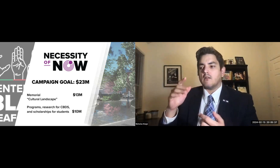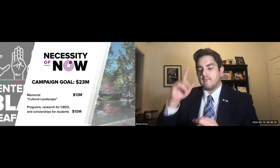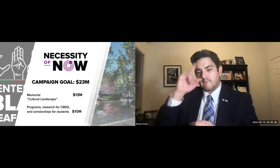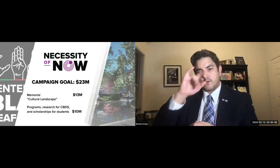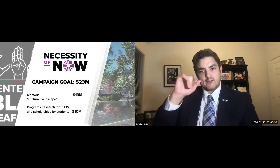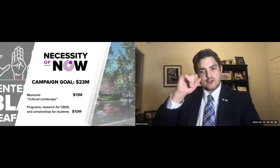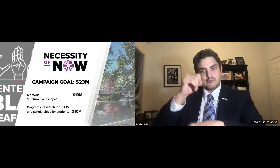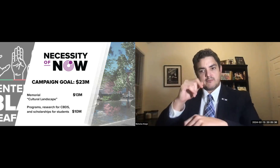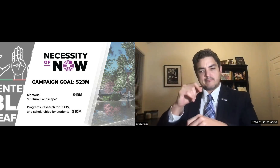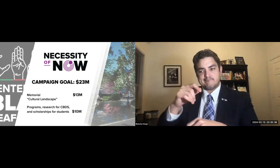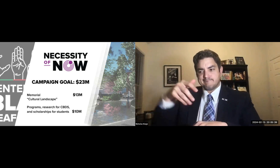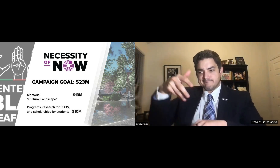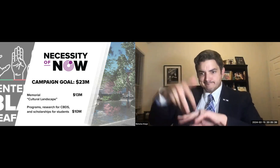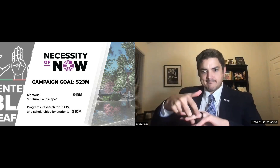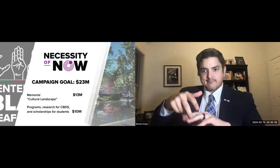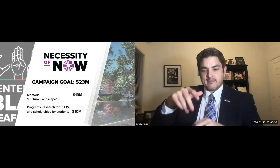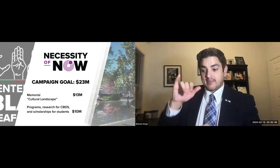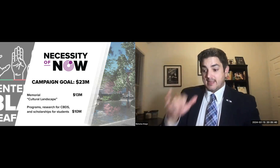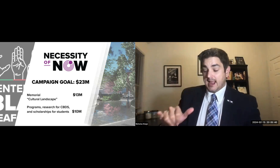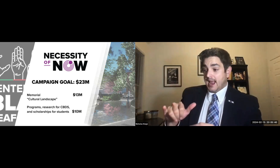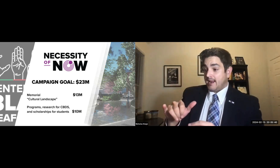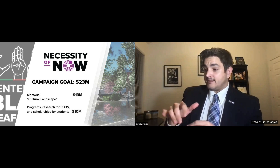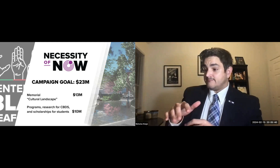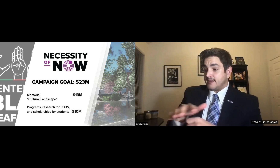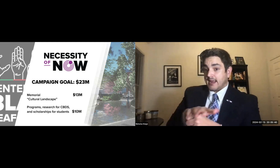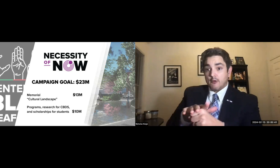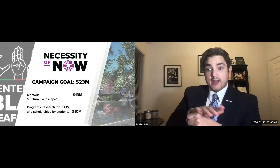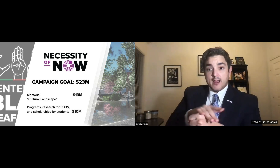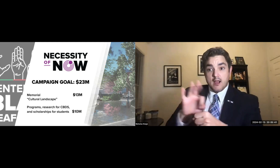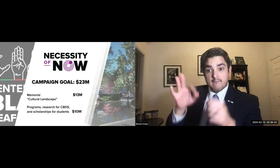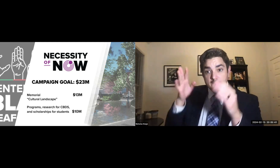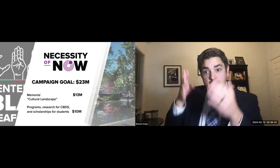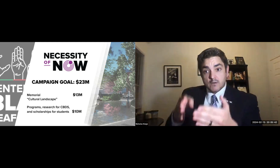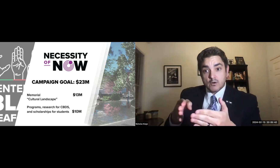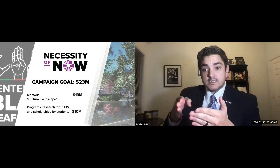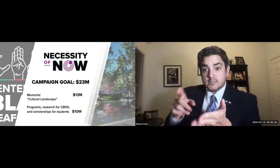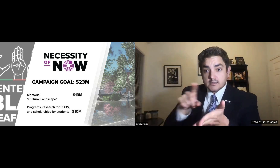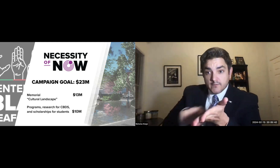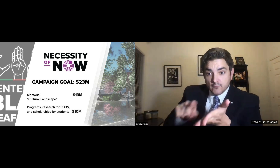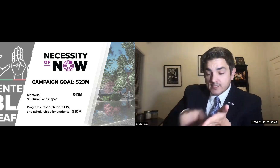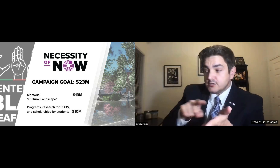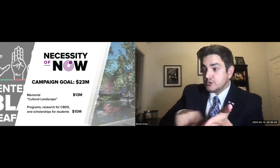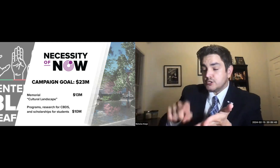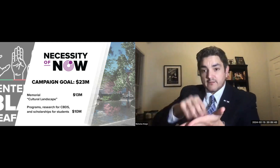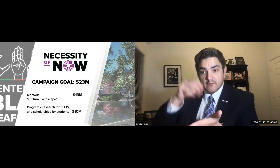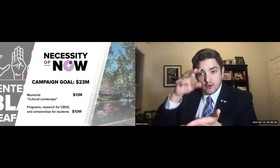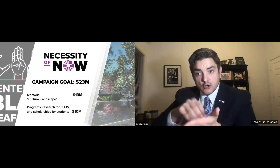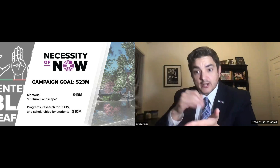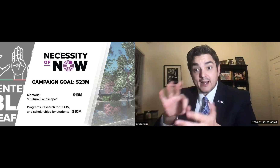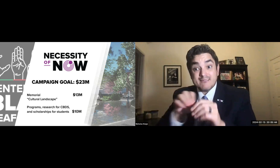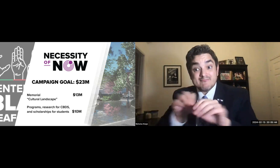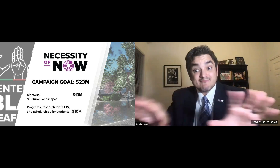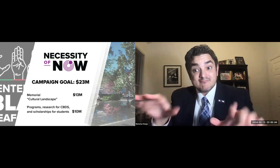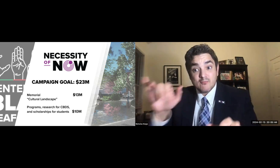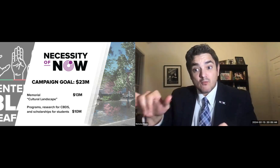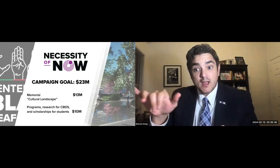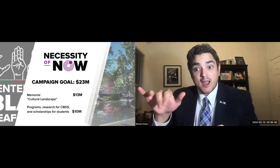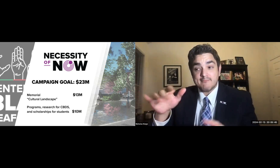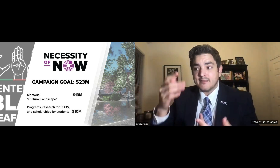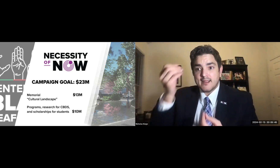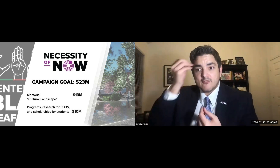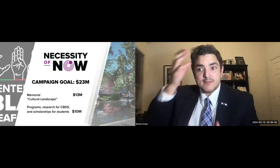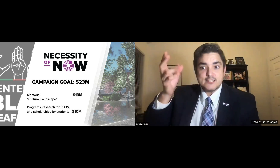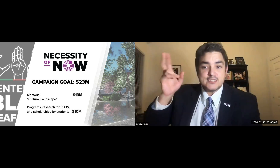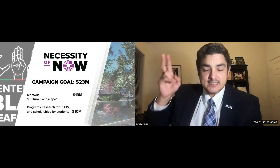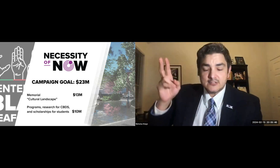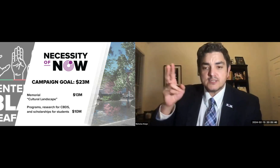up, centers for specific studies for the deaf community, areas of focus where we can really delve into